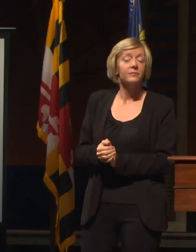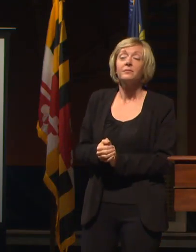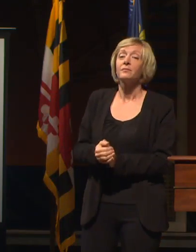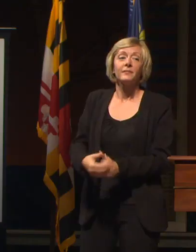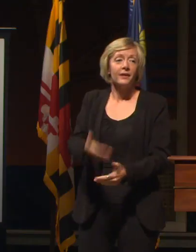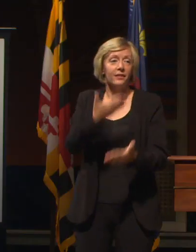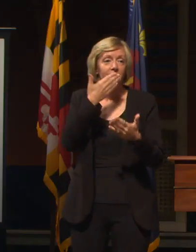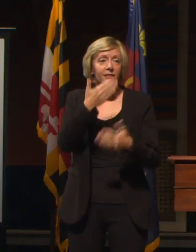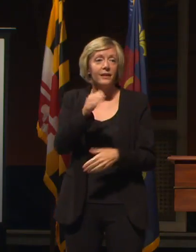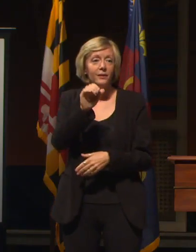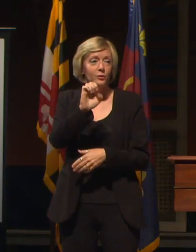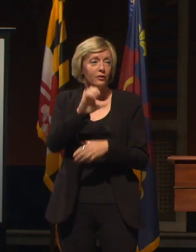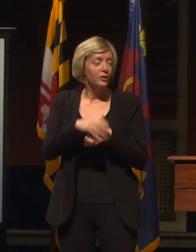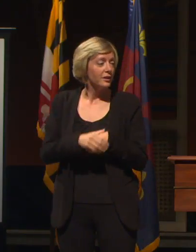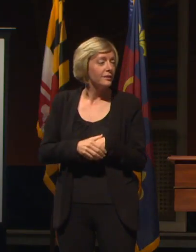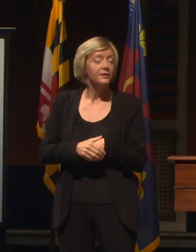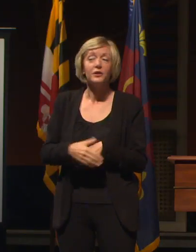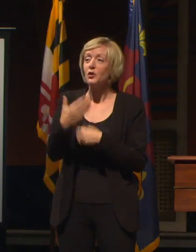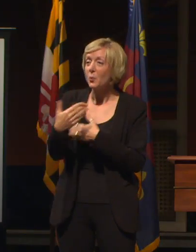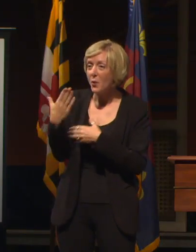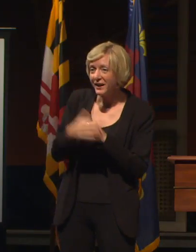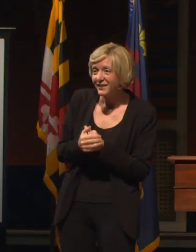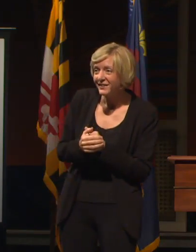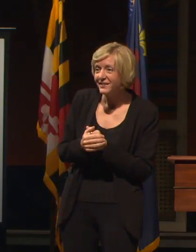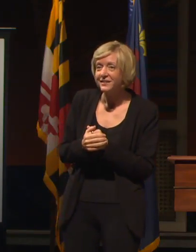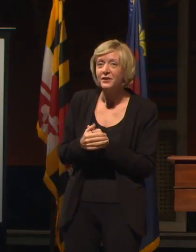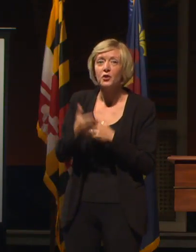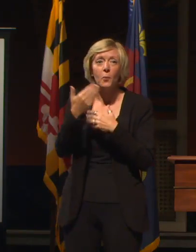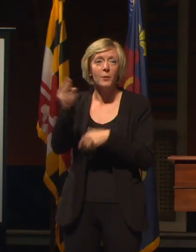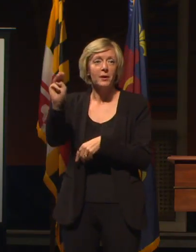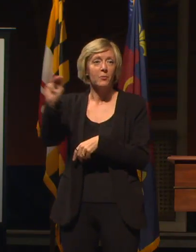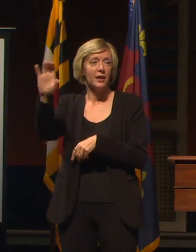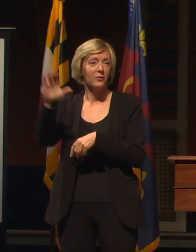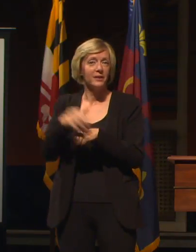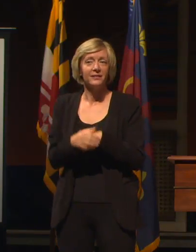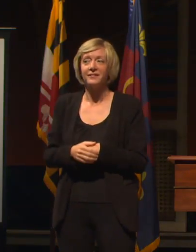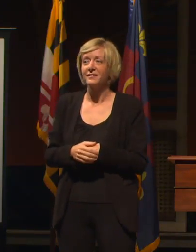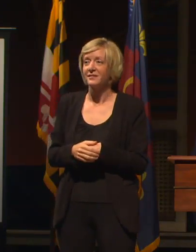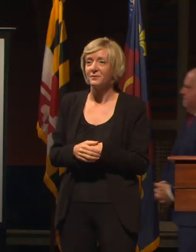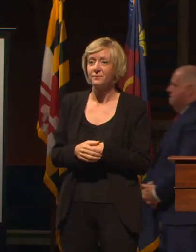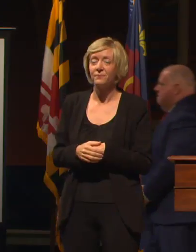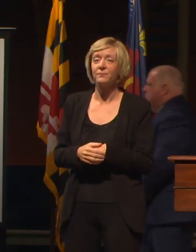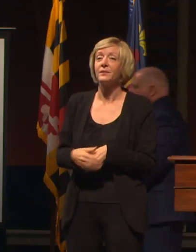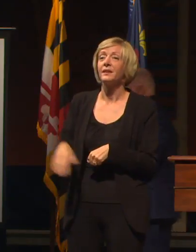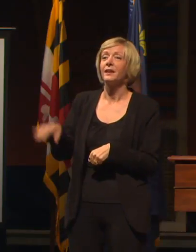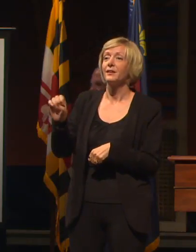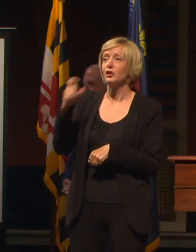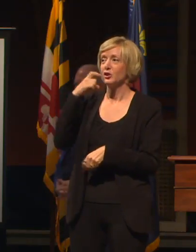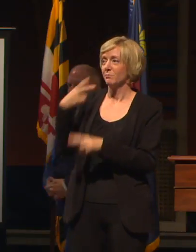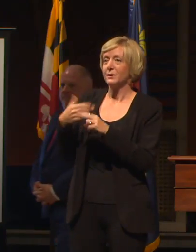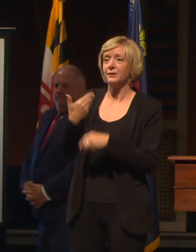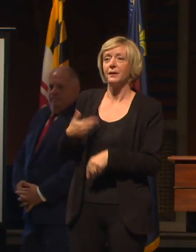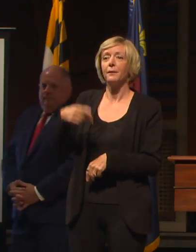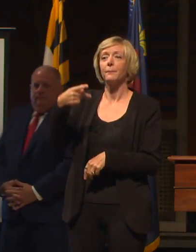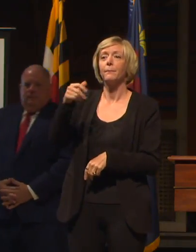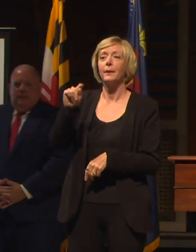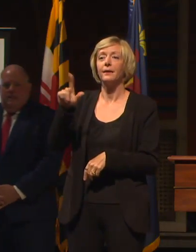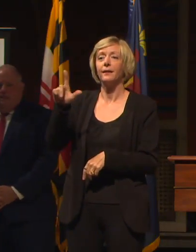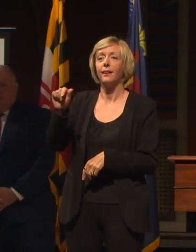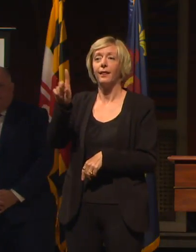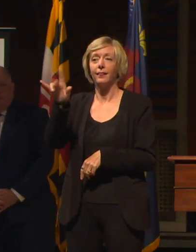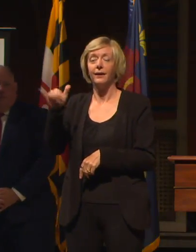Thank you, Secretary. Good morning, everyone. Good morning, Montgomery County. As the Secretary said, my name is Pat Lally, and I